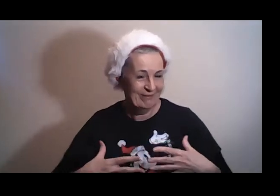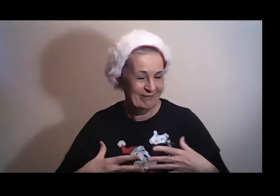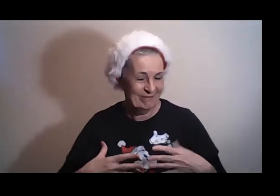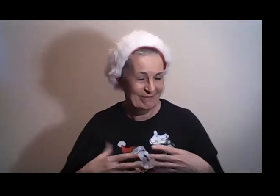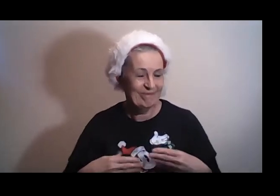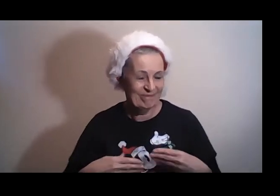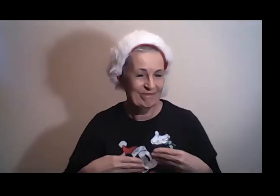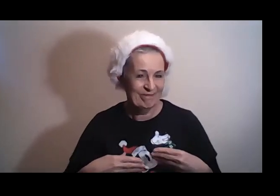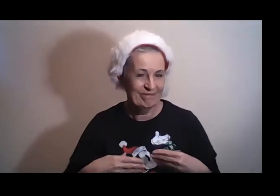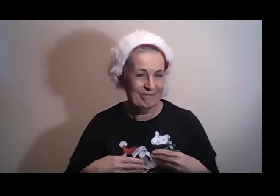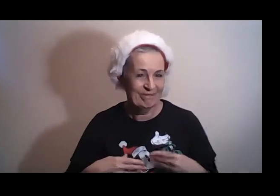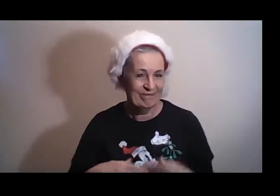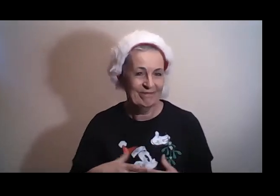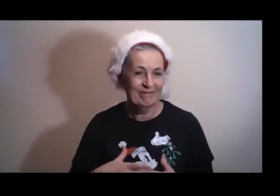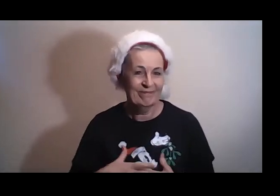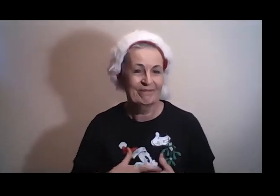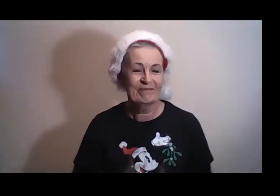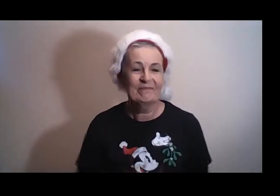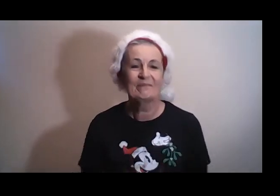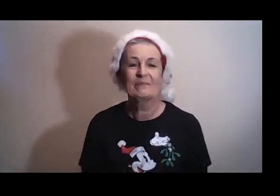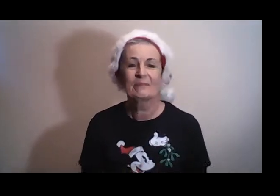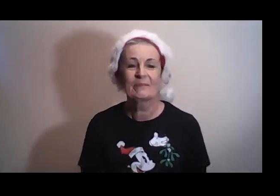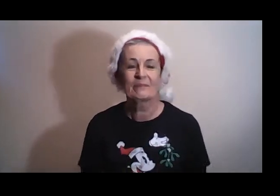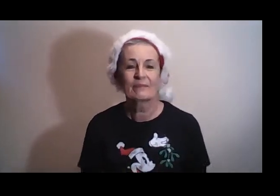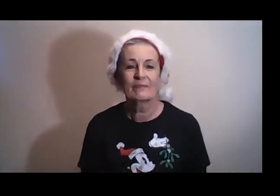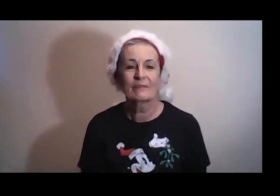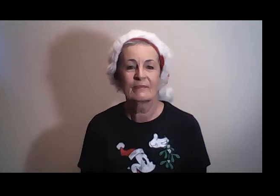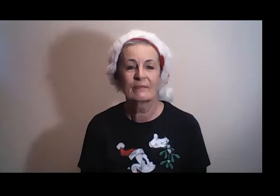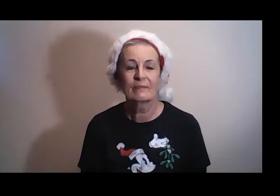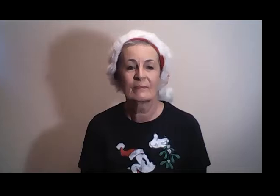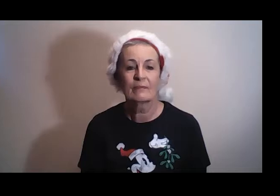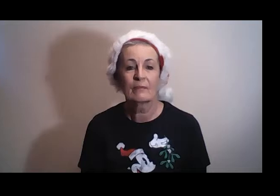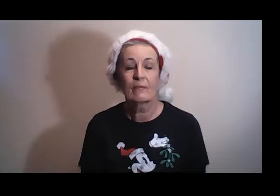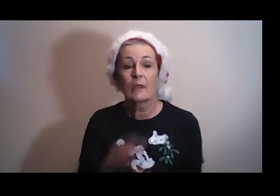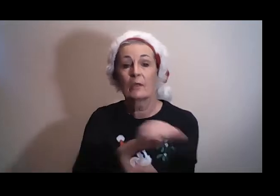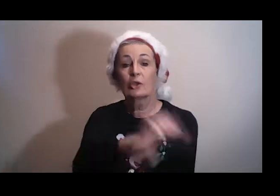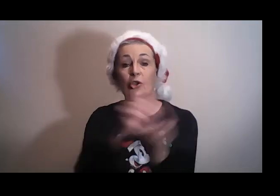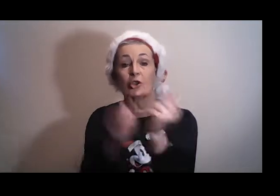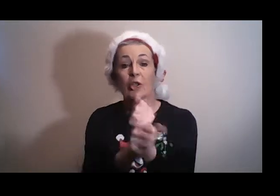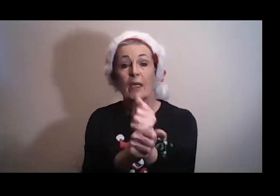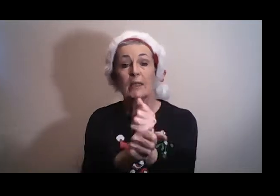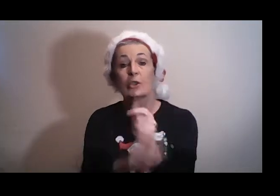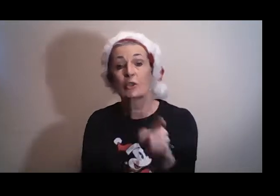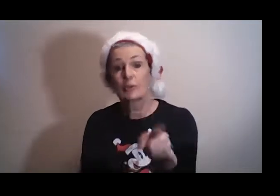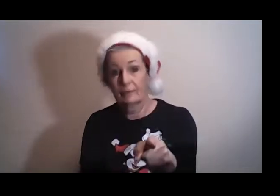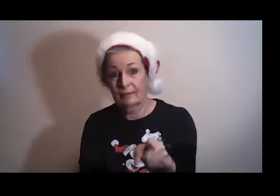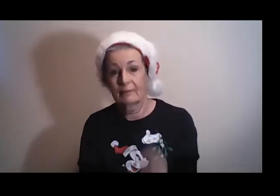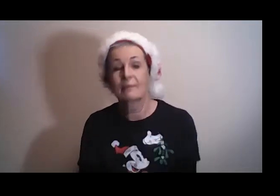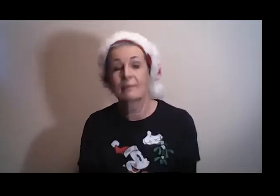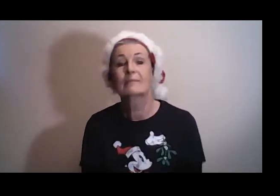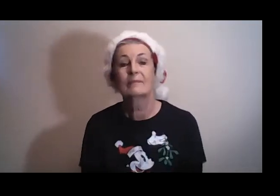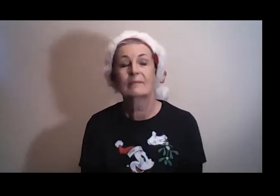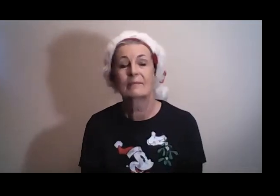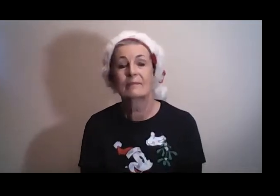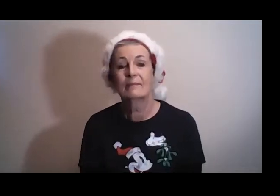Check in with your breath. I'm going to step forward with the other leg now and step back with the one that was in front